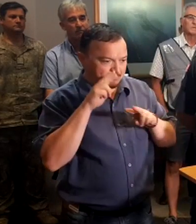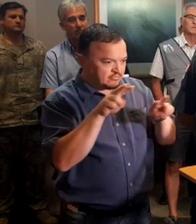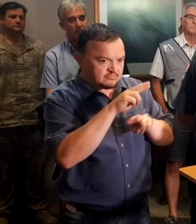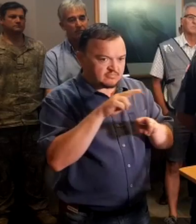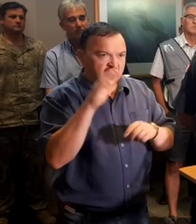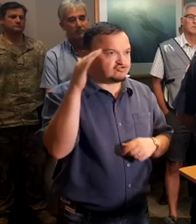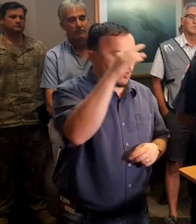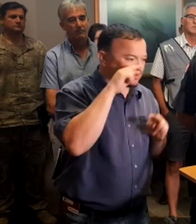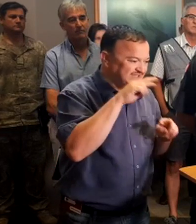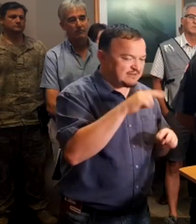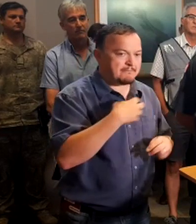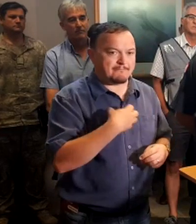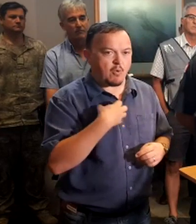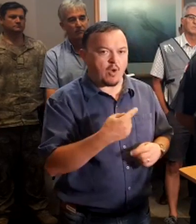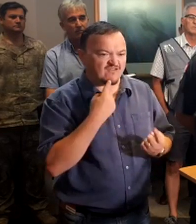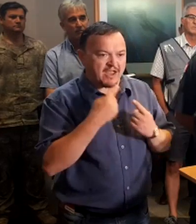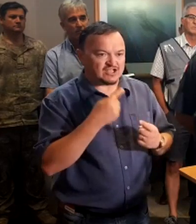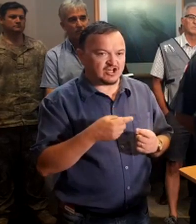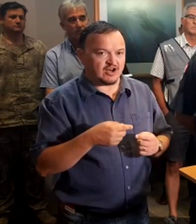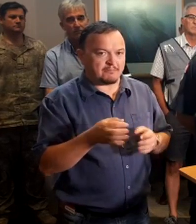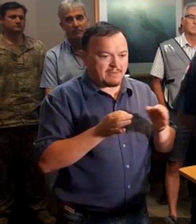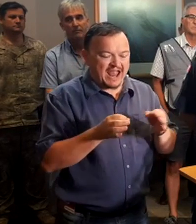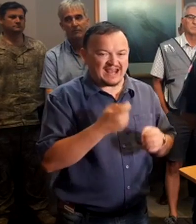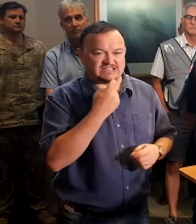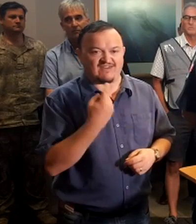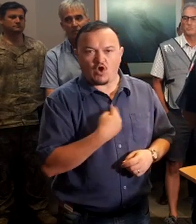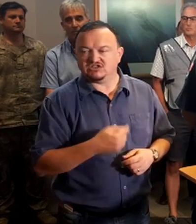accurate information data. So, yeah.